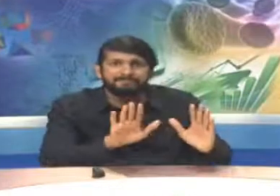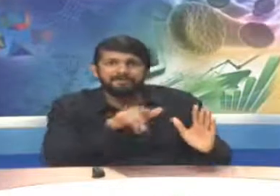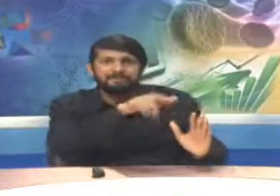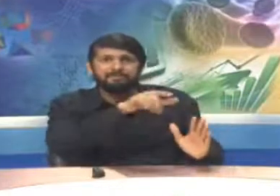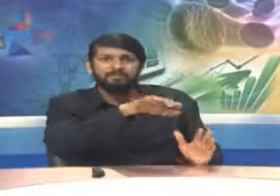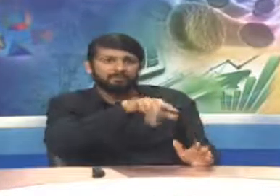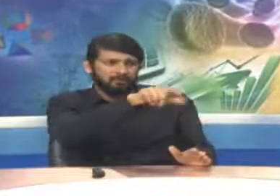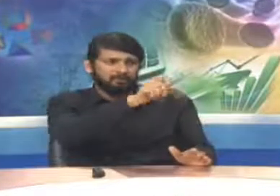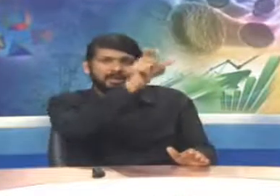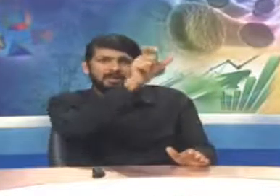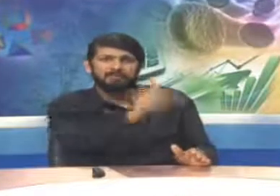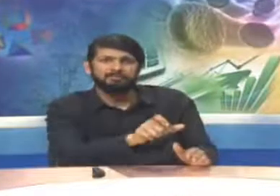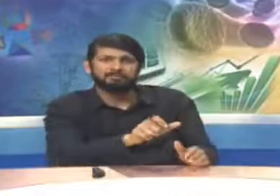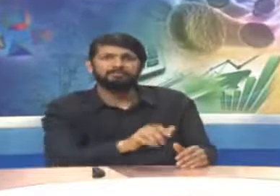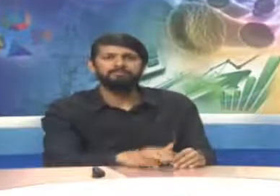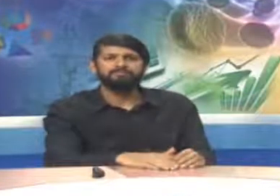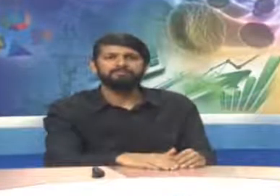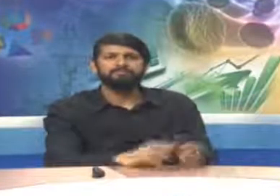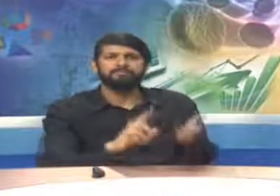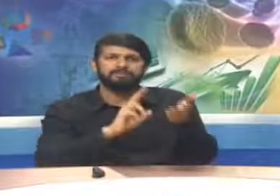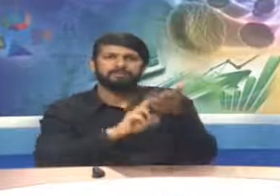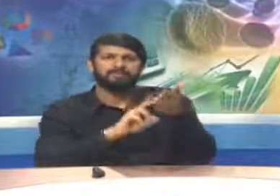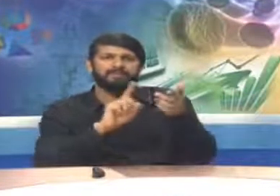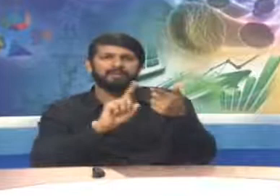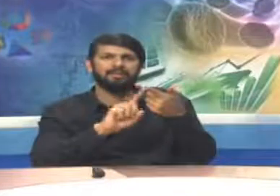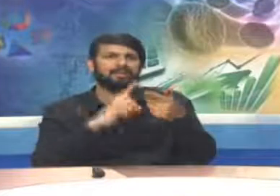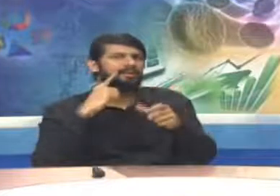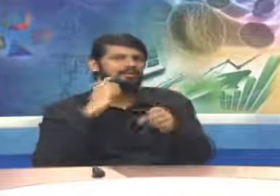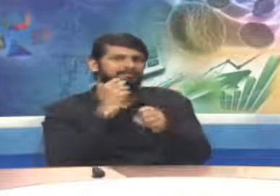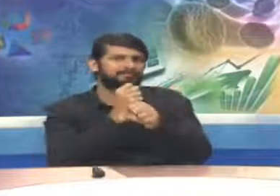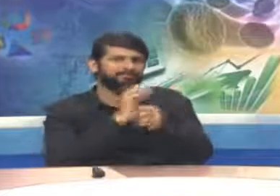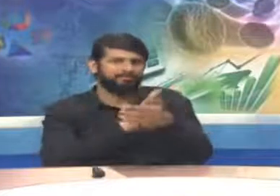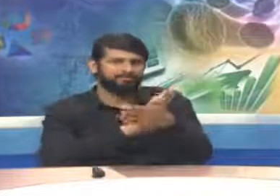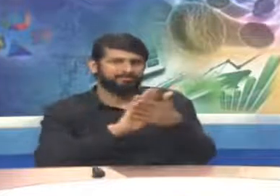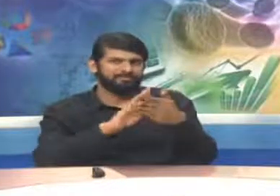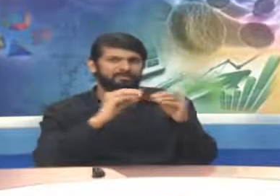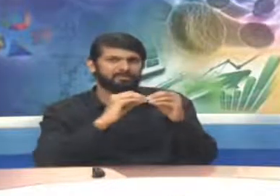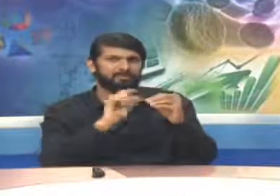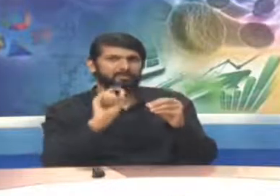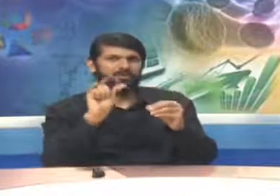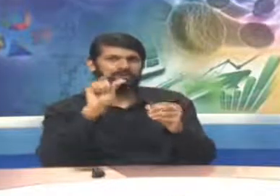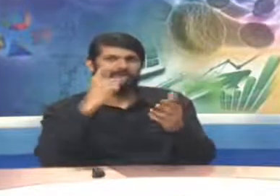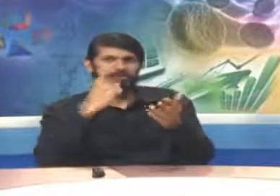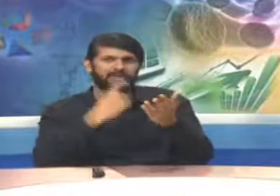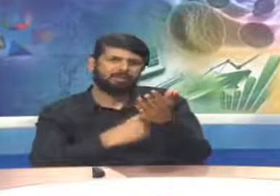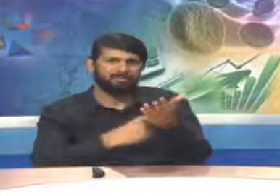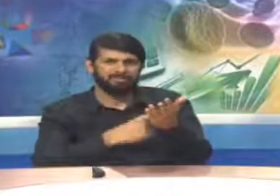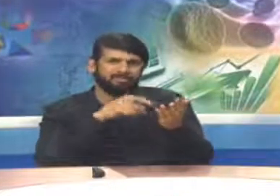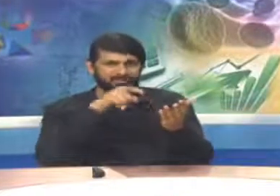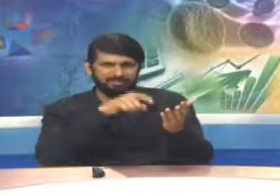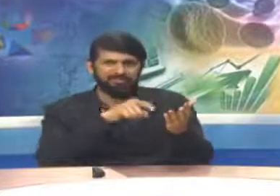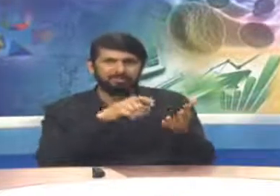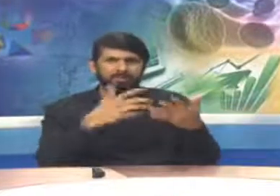us to serve our immediate neighbors and